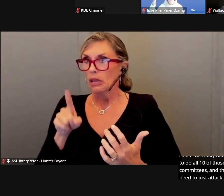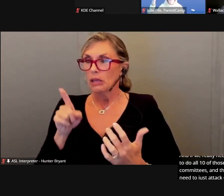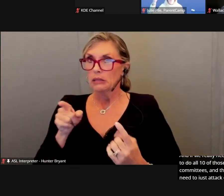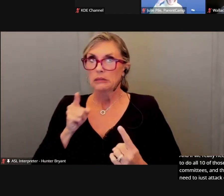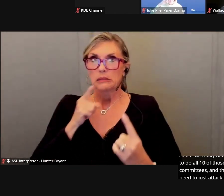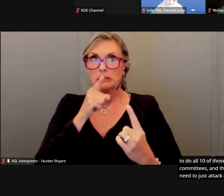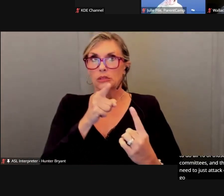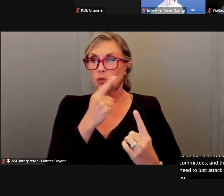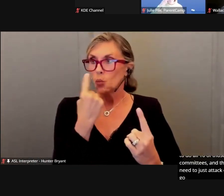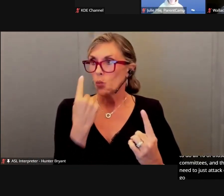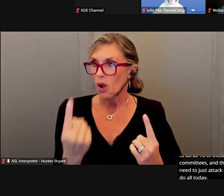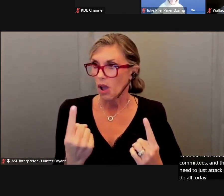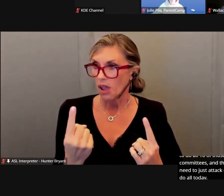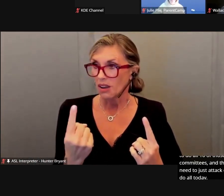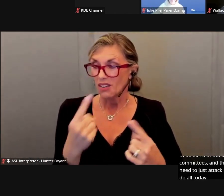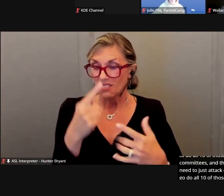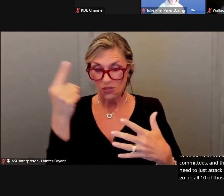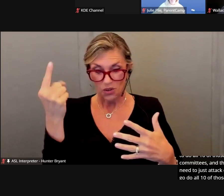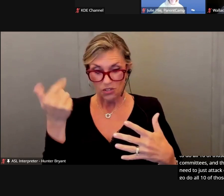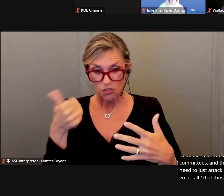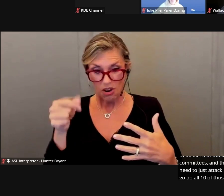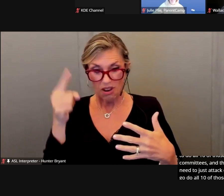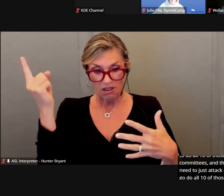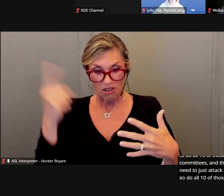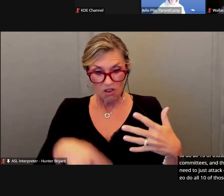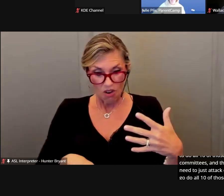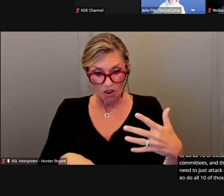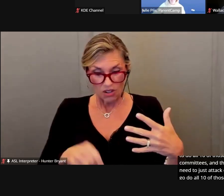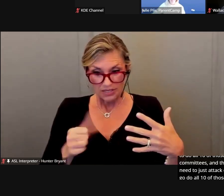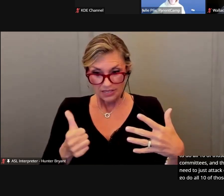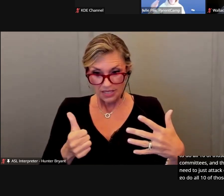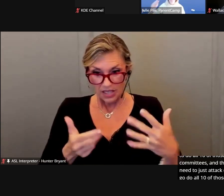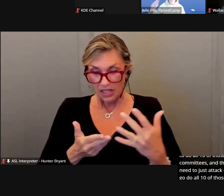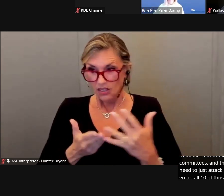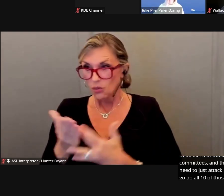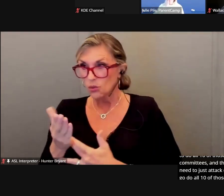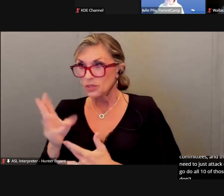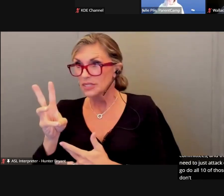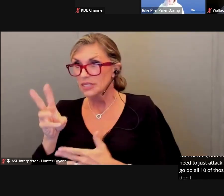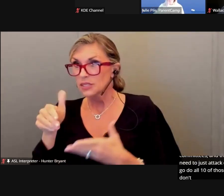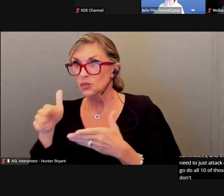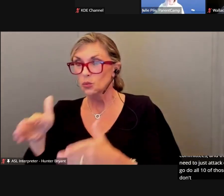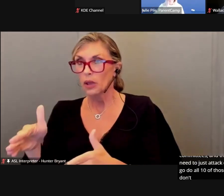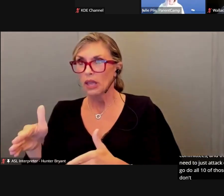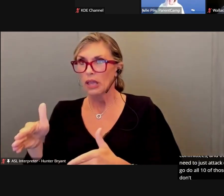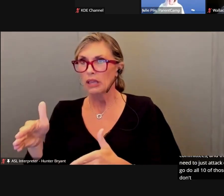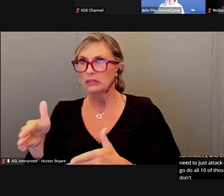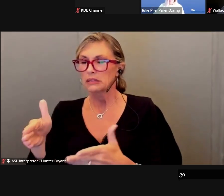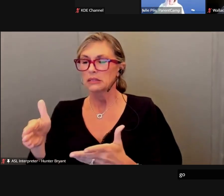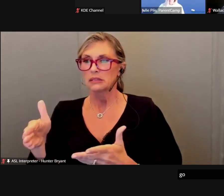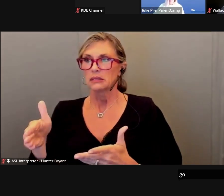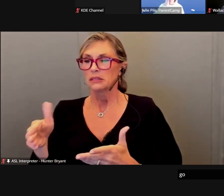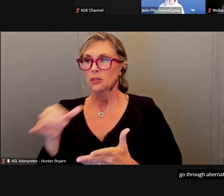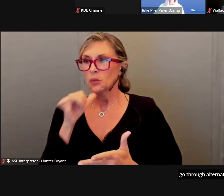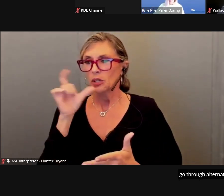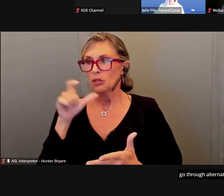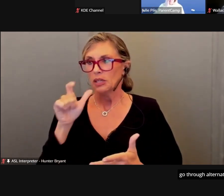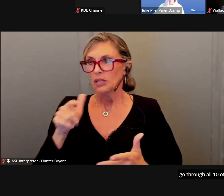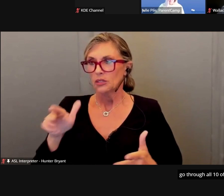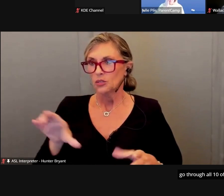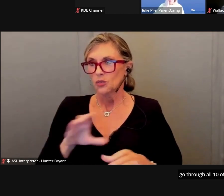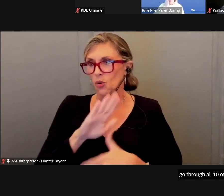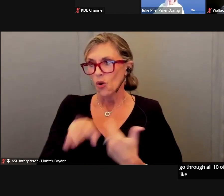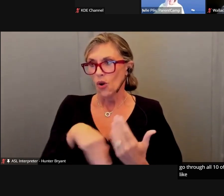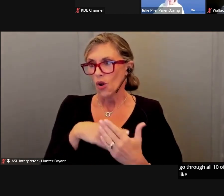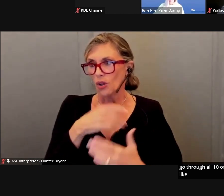10 of those in all 6 of those ways, then we don't need to go through all 10 of those this year. And it sounds like we're